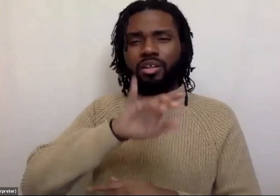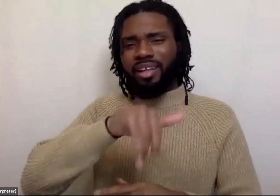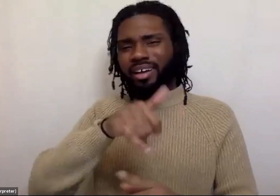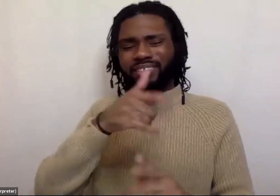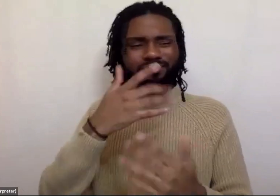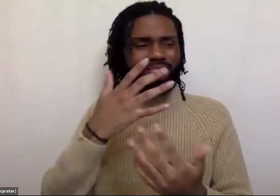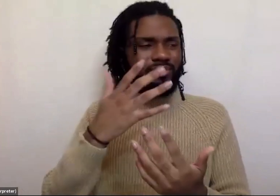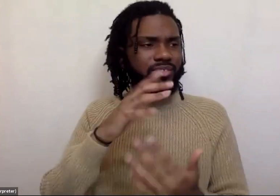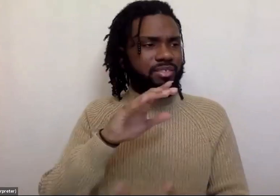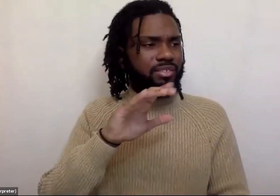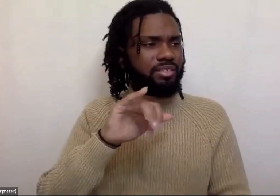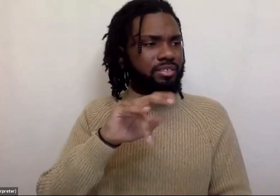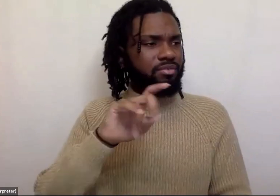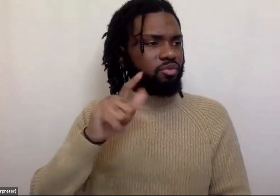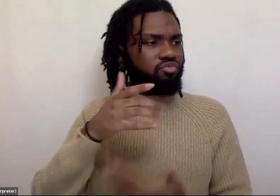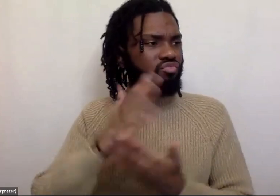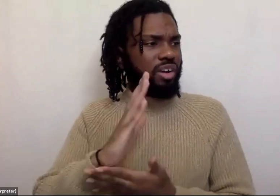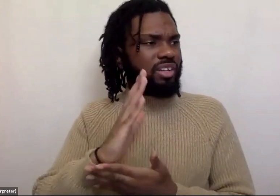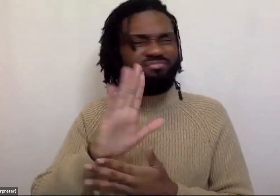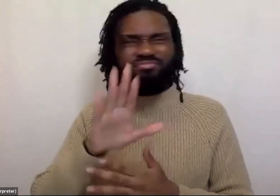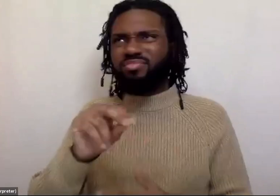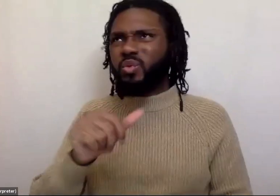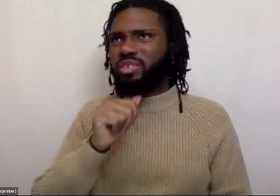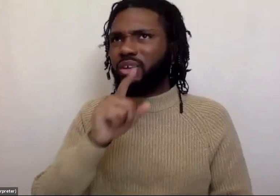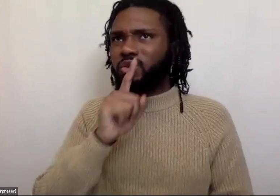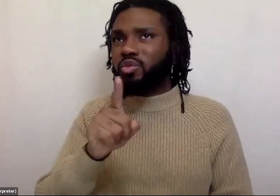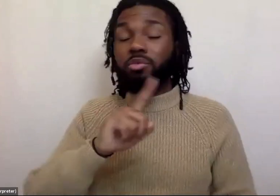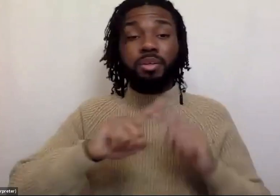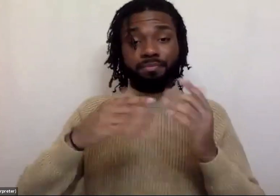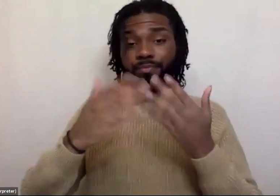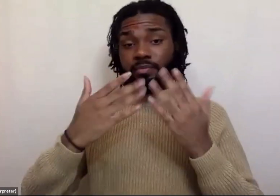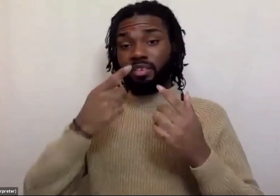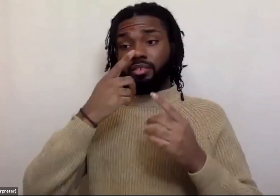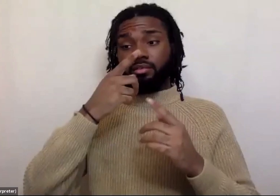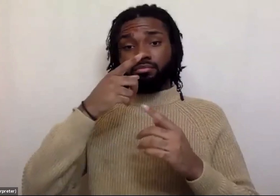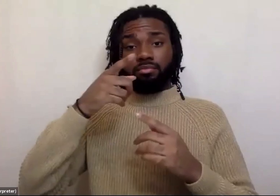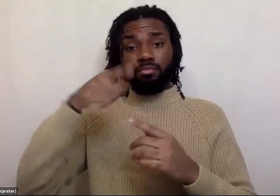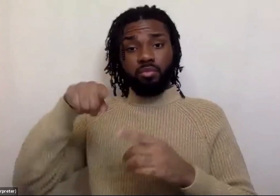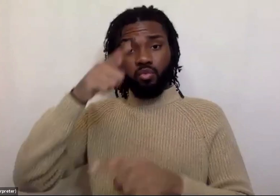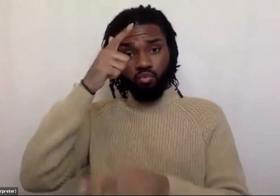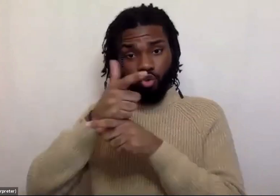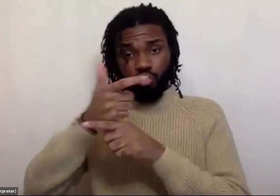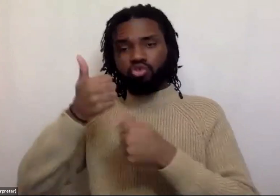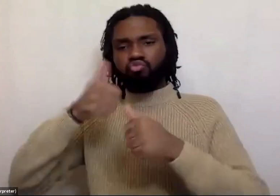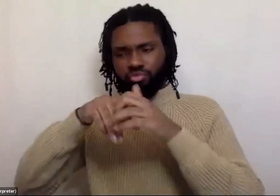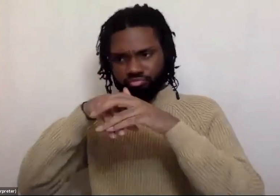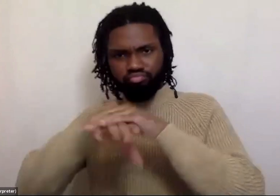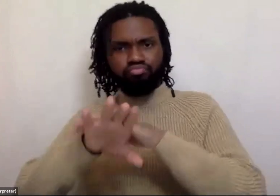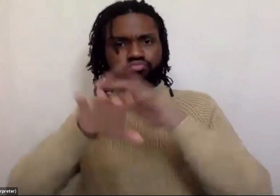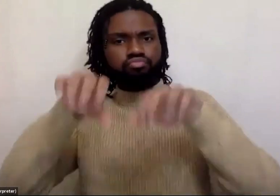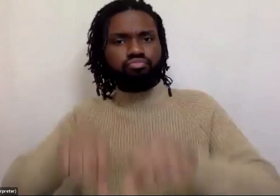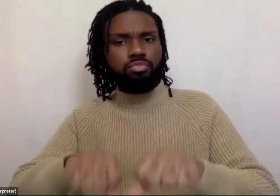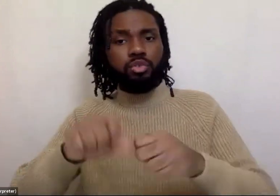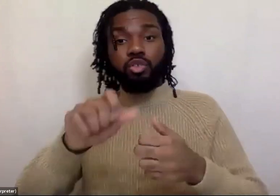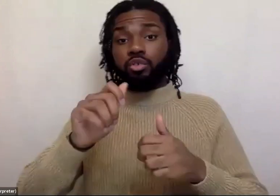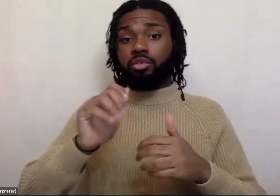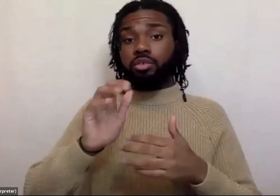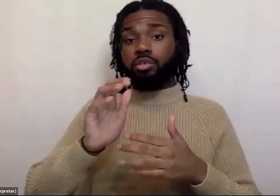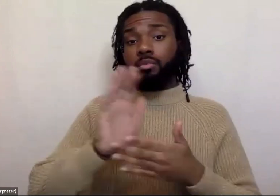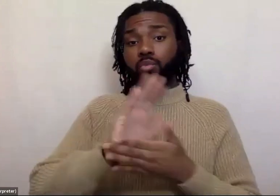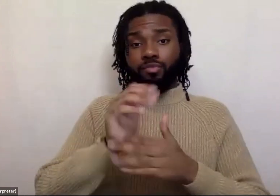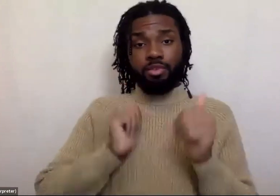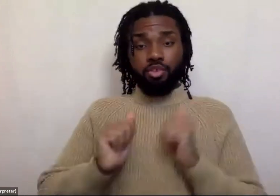well, no, that's not true. So they had tried to integrate a movie theater. And so when Silas